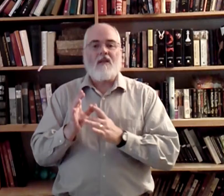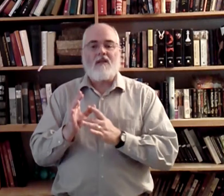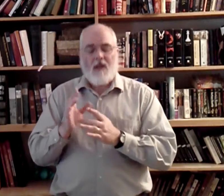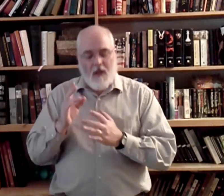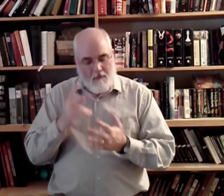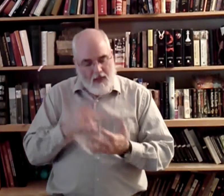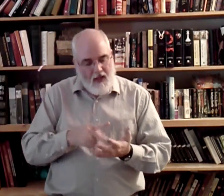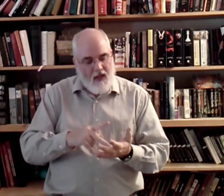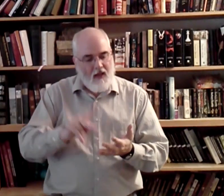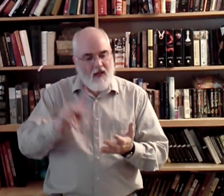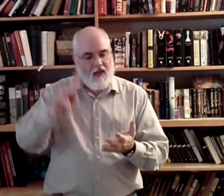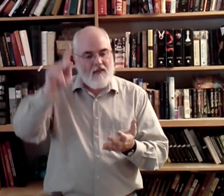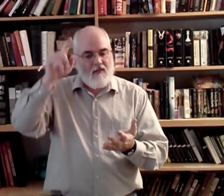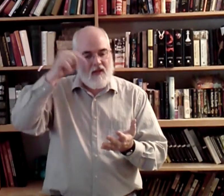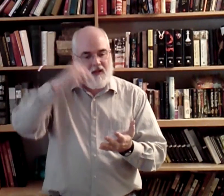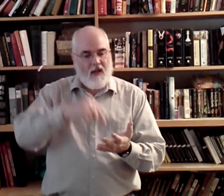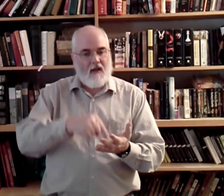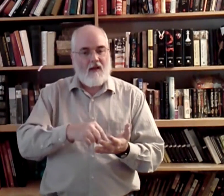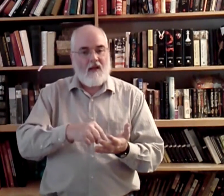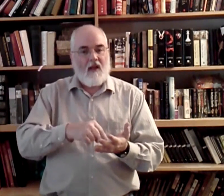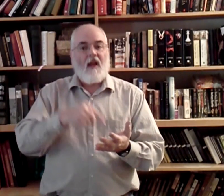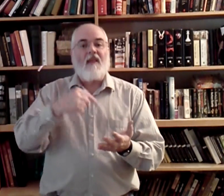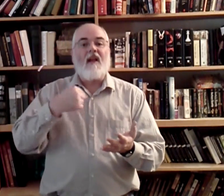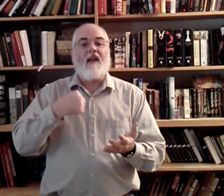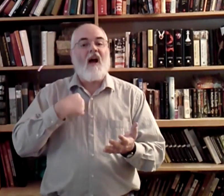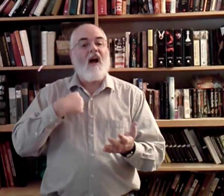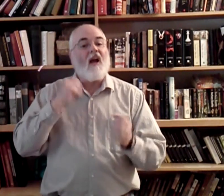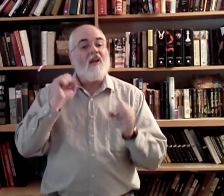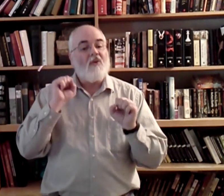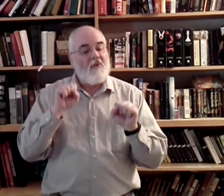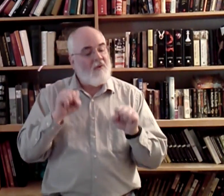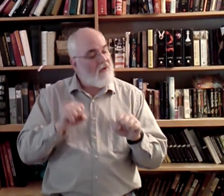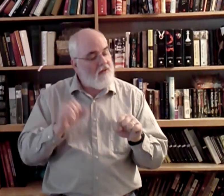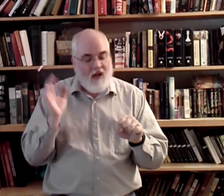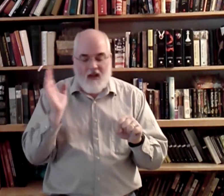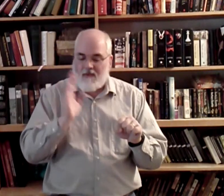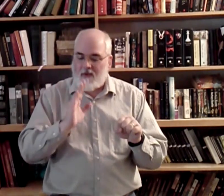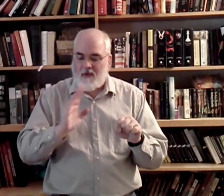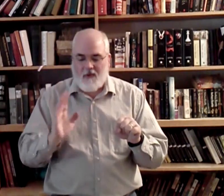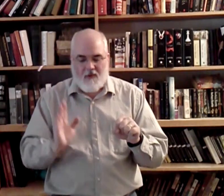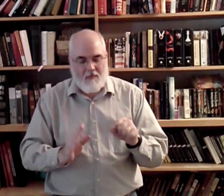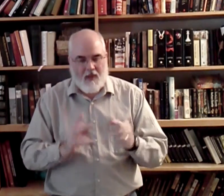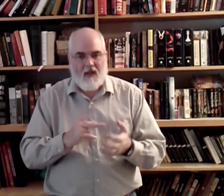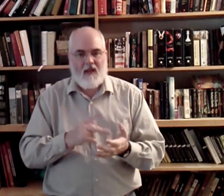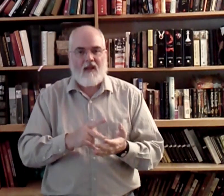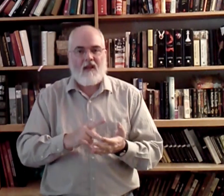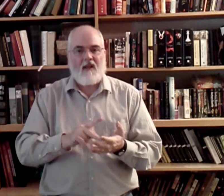Jesus paid the debt that I could never pay.